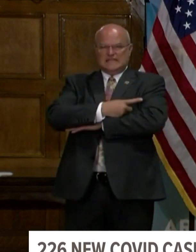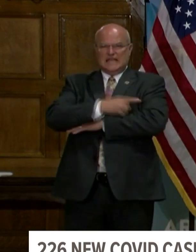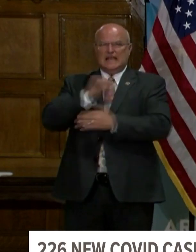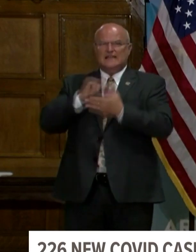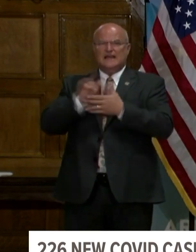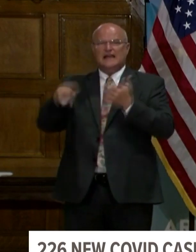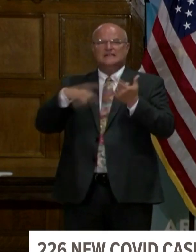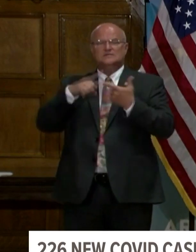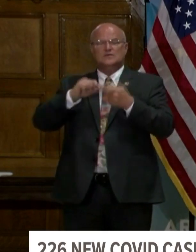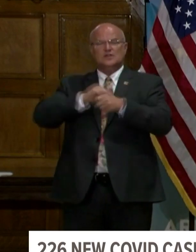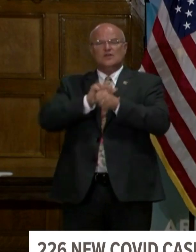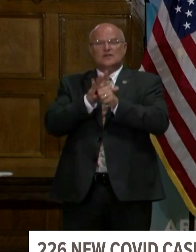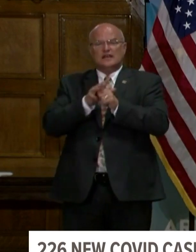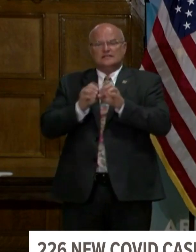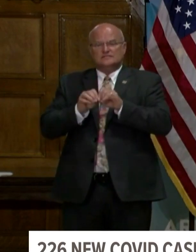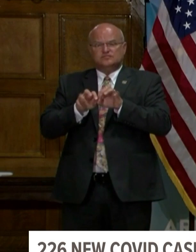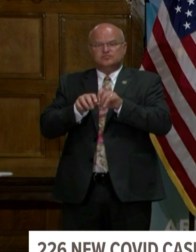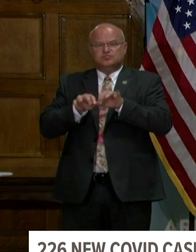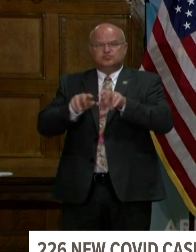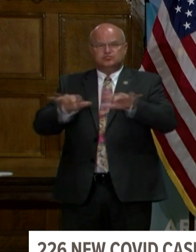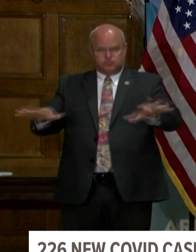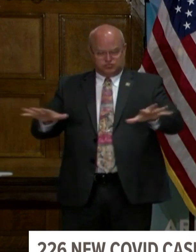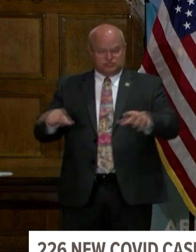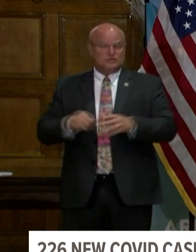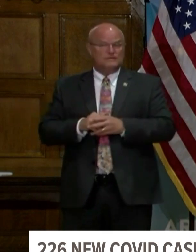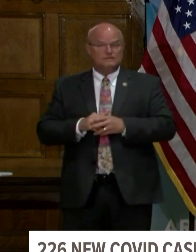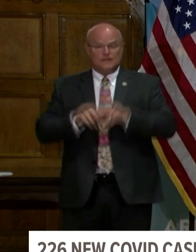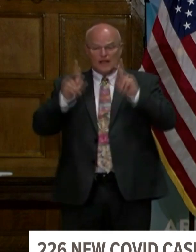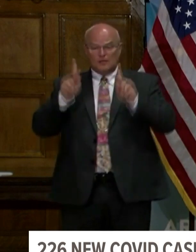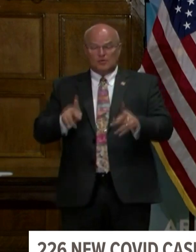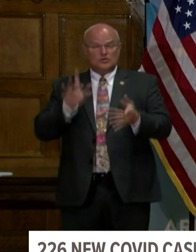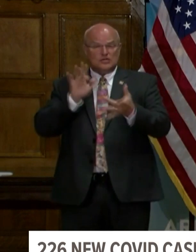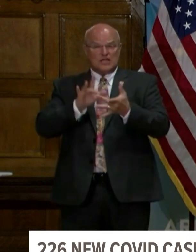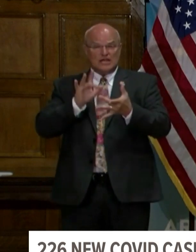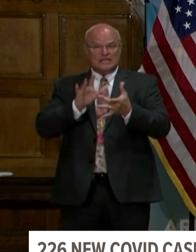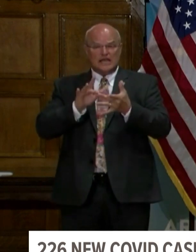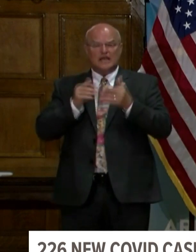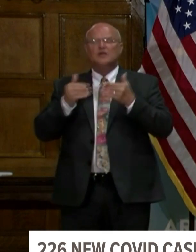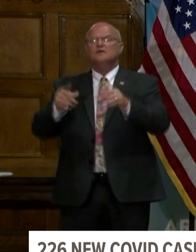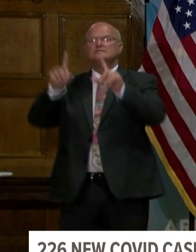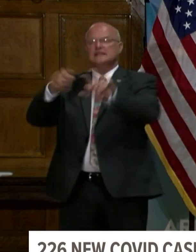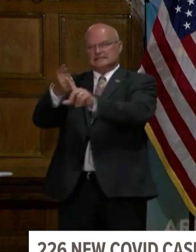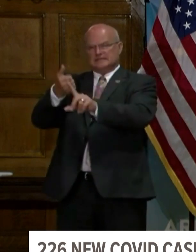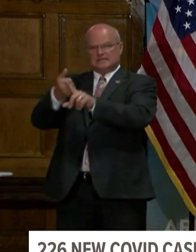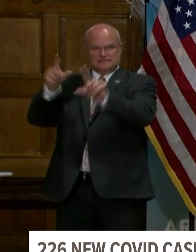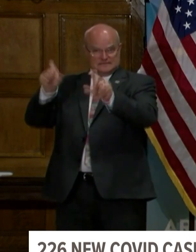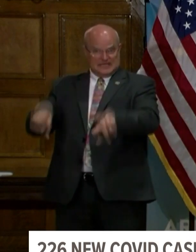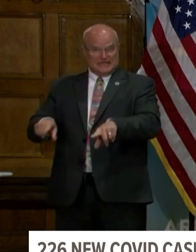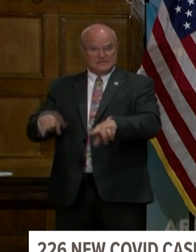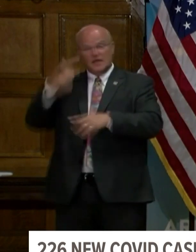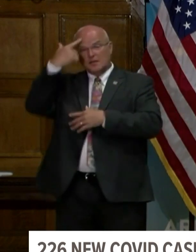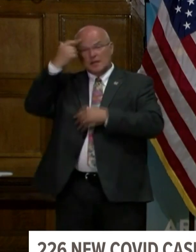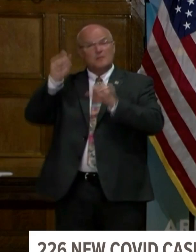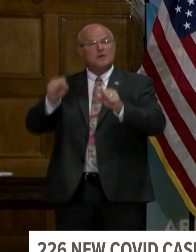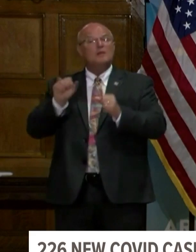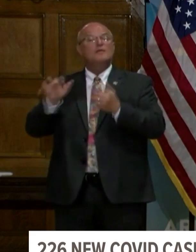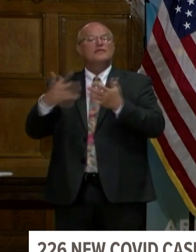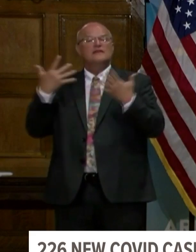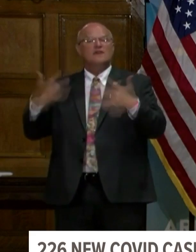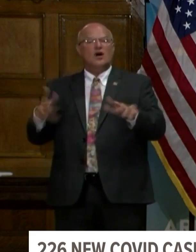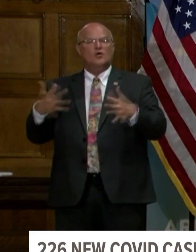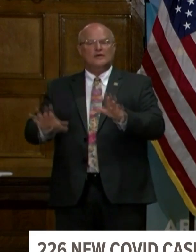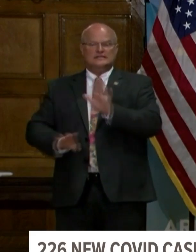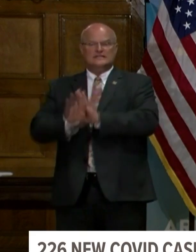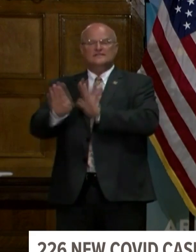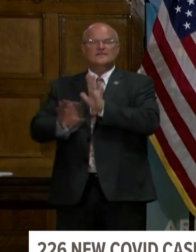days. We encourage anyone who is a contact to go ahead and get tested, because it is possible that they have